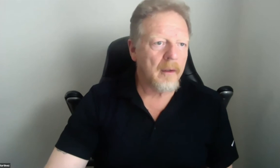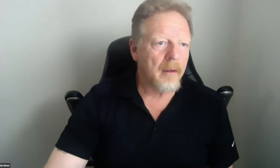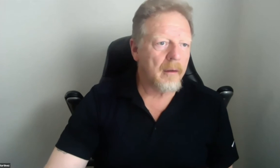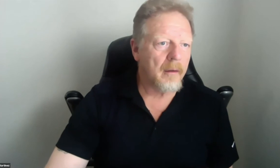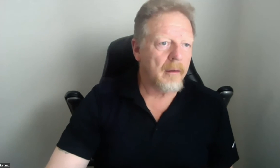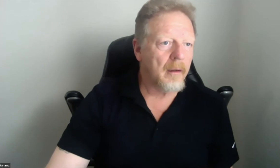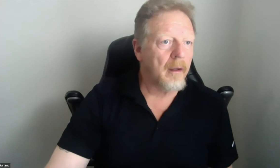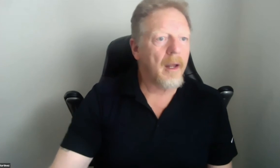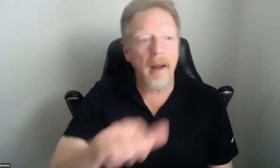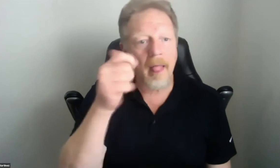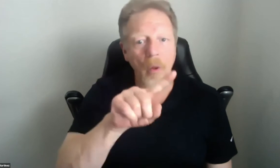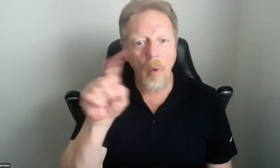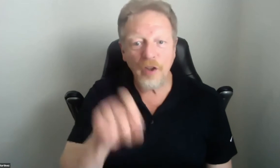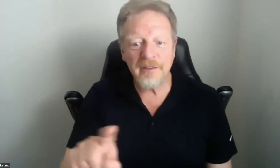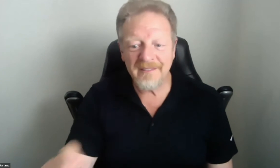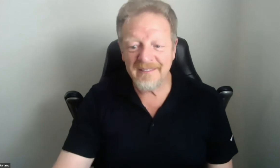Any other questions?